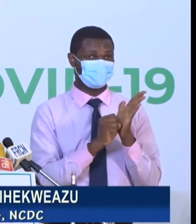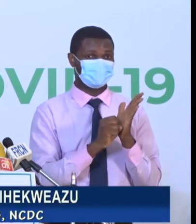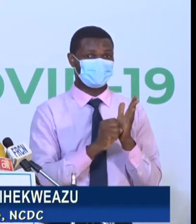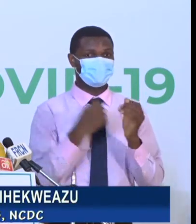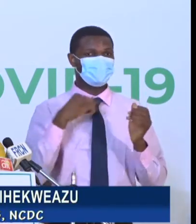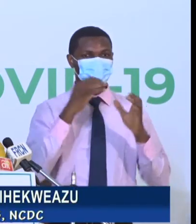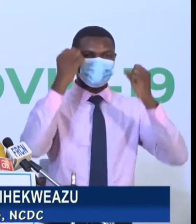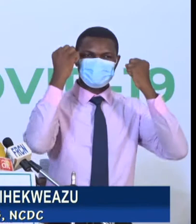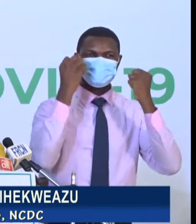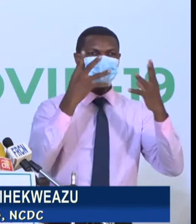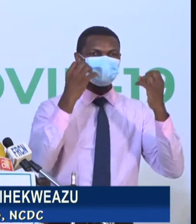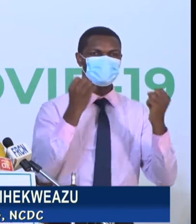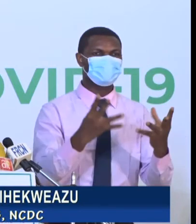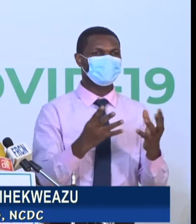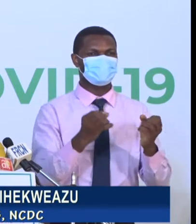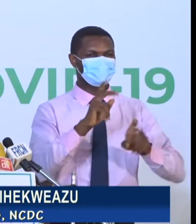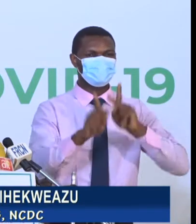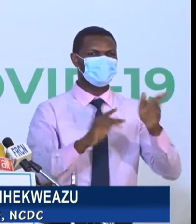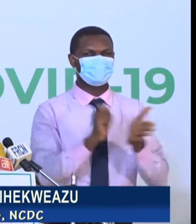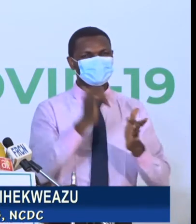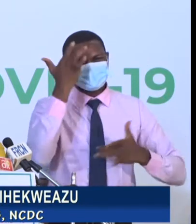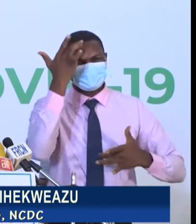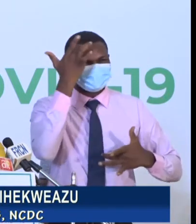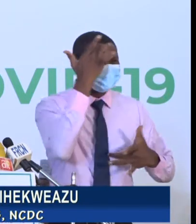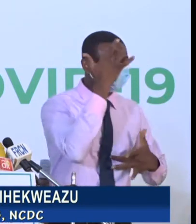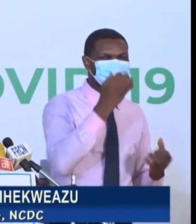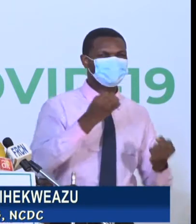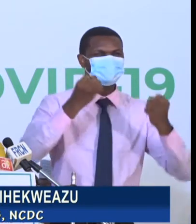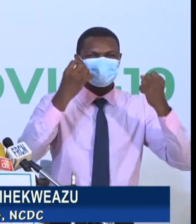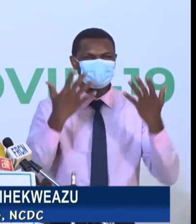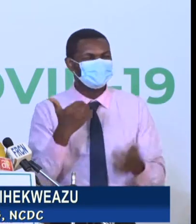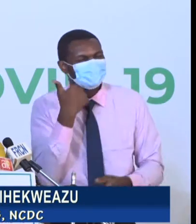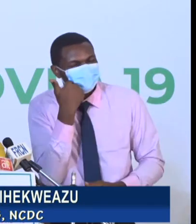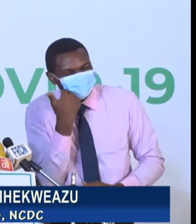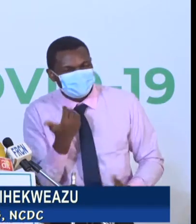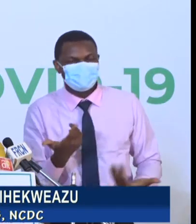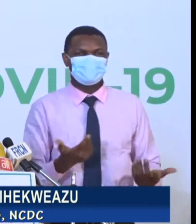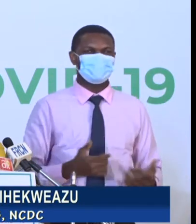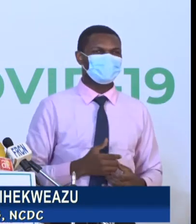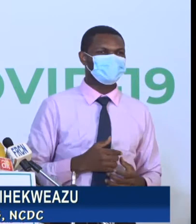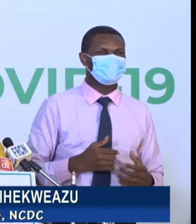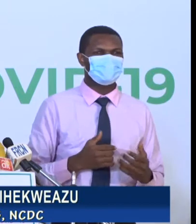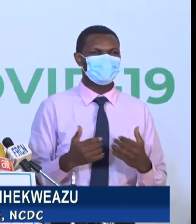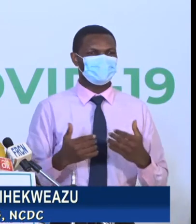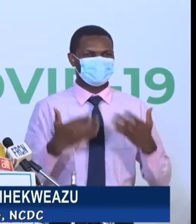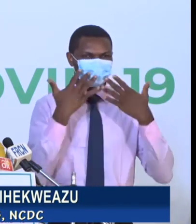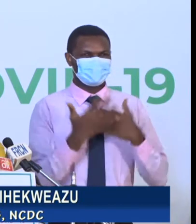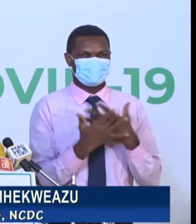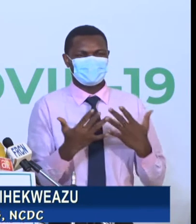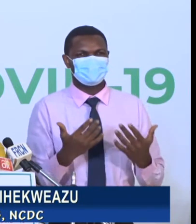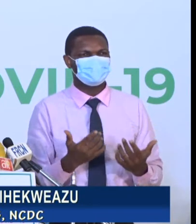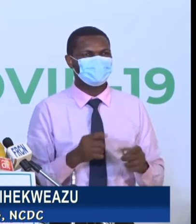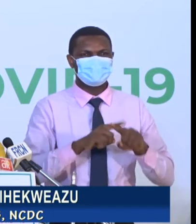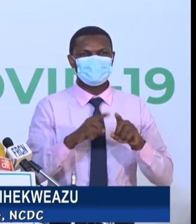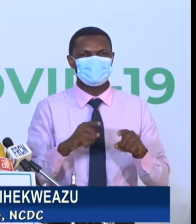cases of undefined illness. Most cases have had fever, jaundice, some abdominal pain. We have ruled out the more